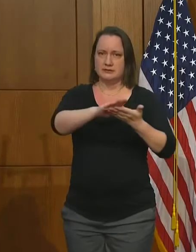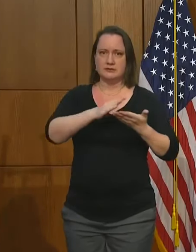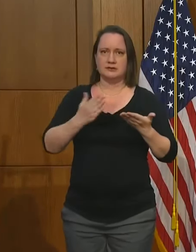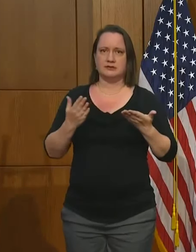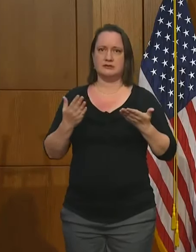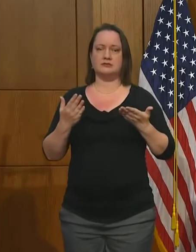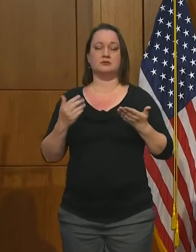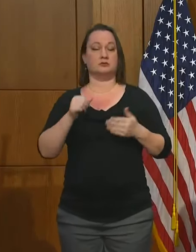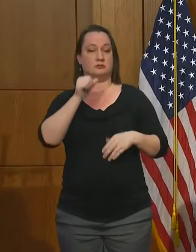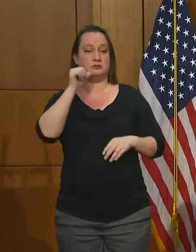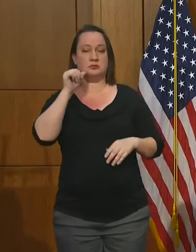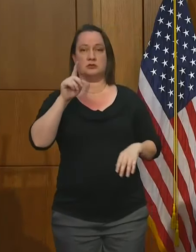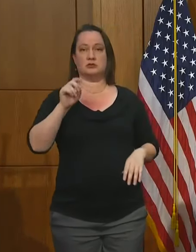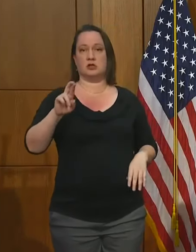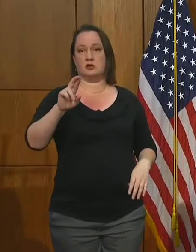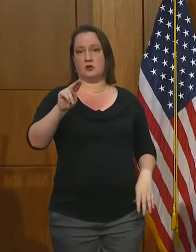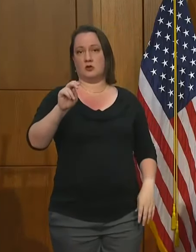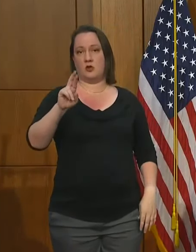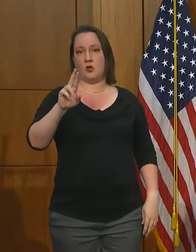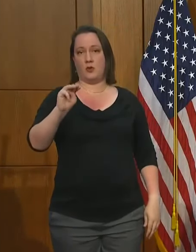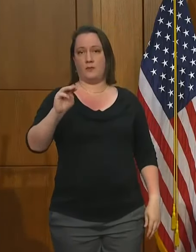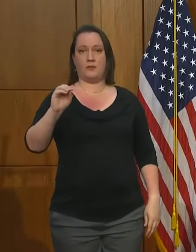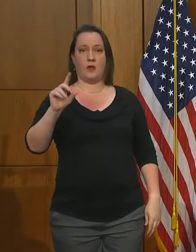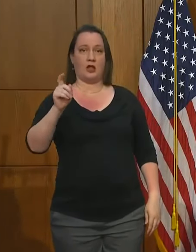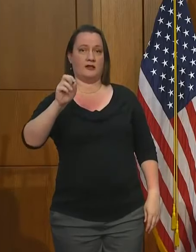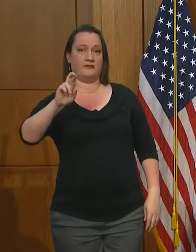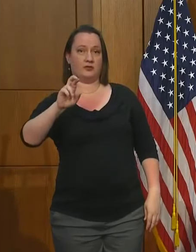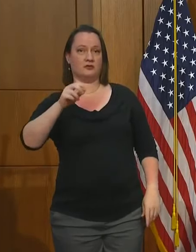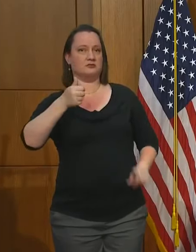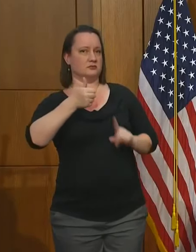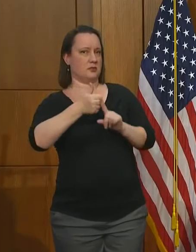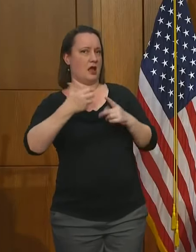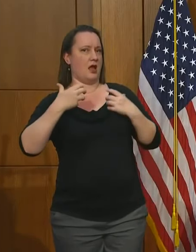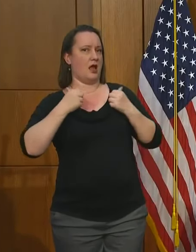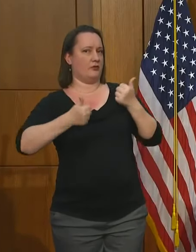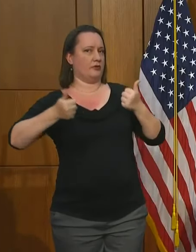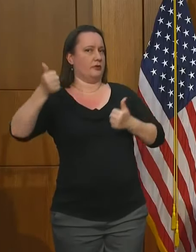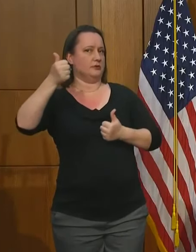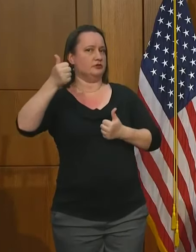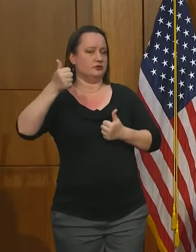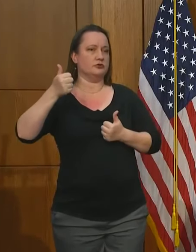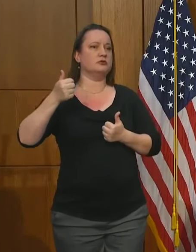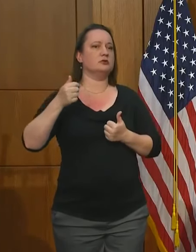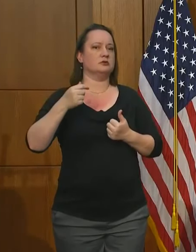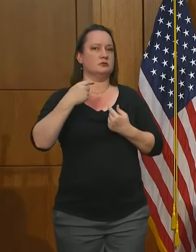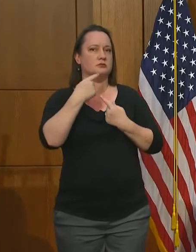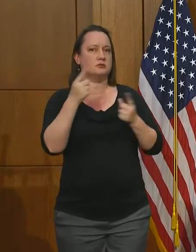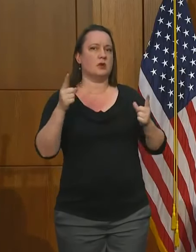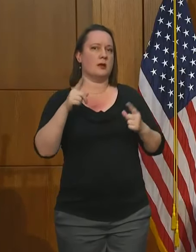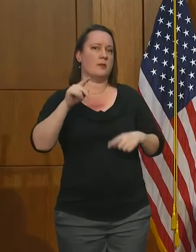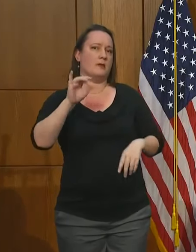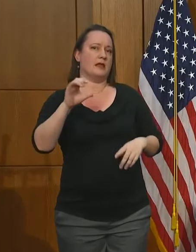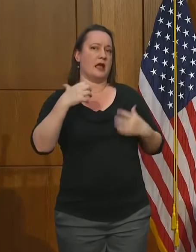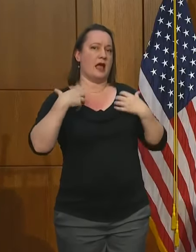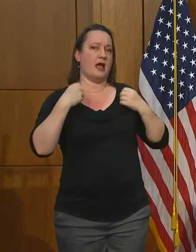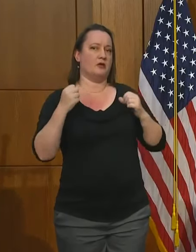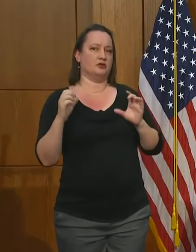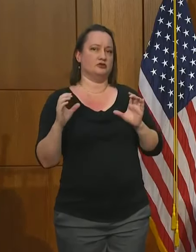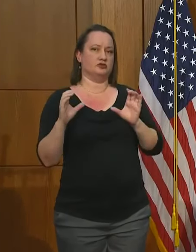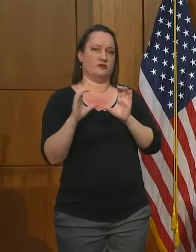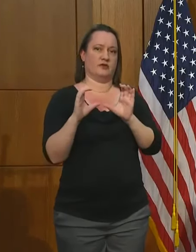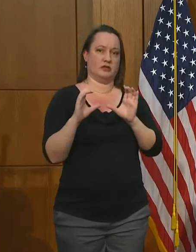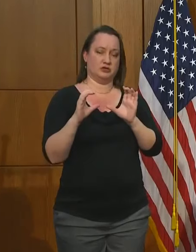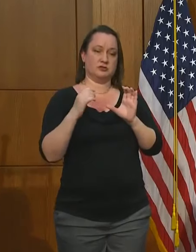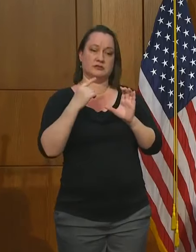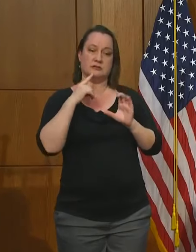So yesterday, Dr. Norm Oliver, our health commissioner, issued a public health certification that prevents the city